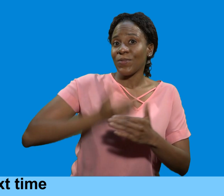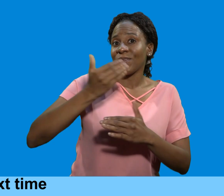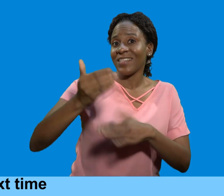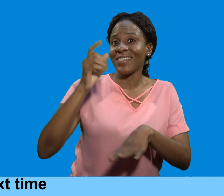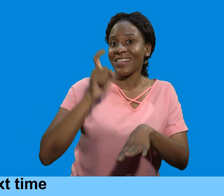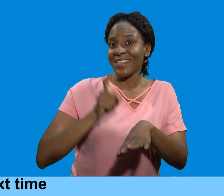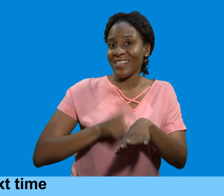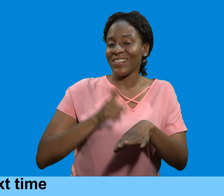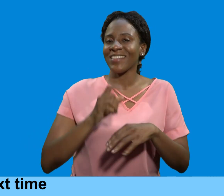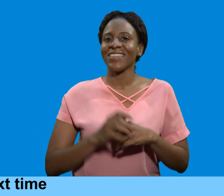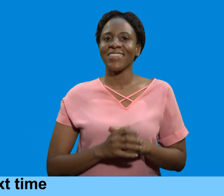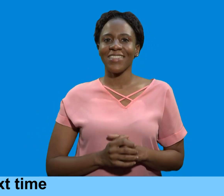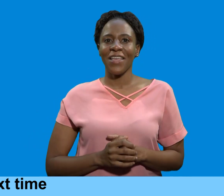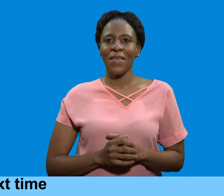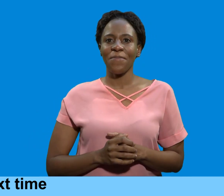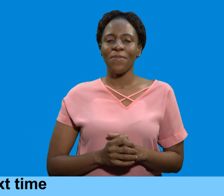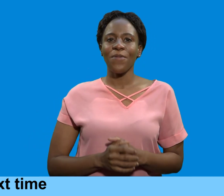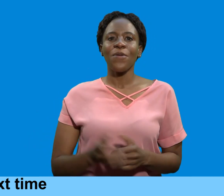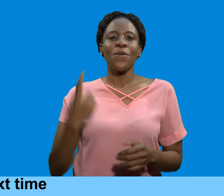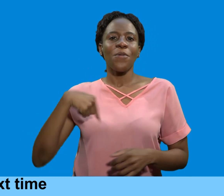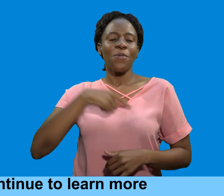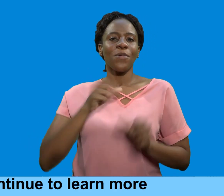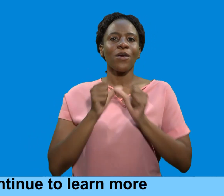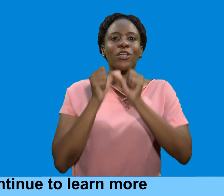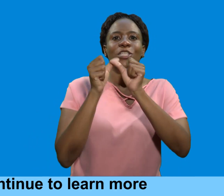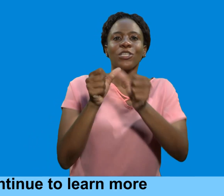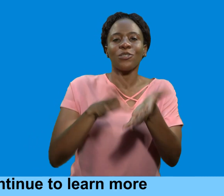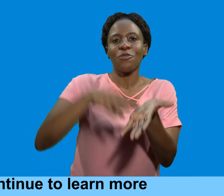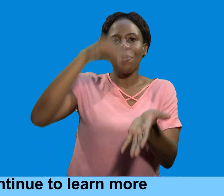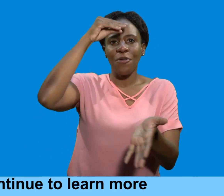So see you next time, and we